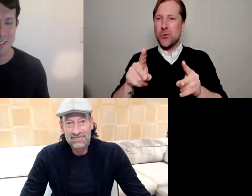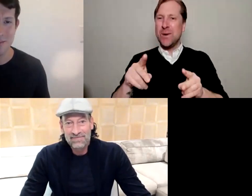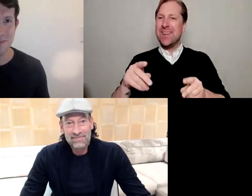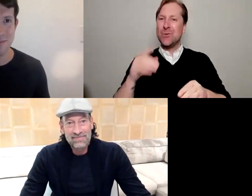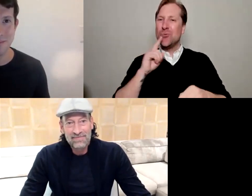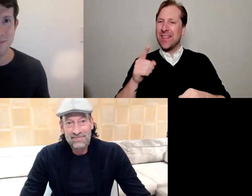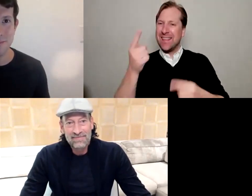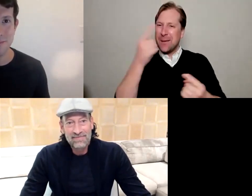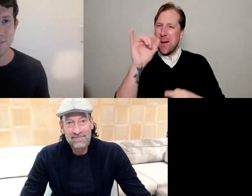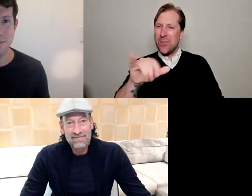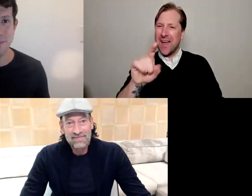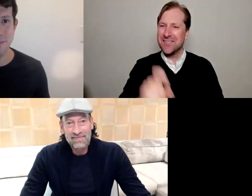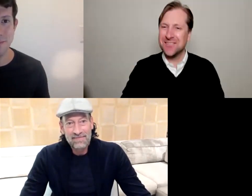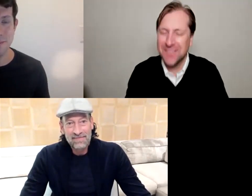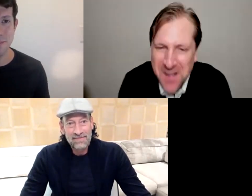yet?